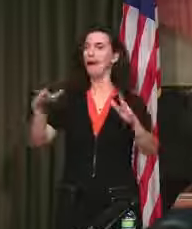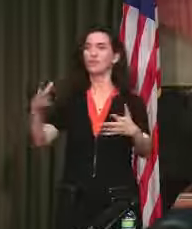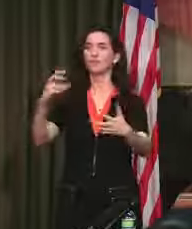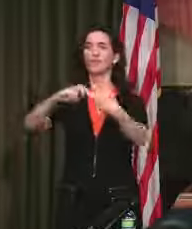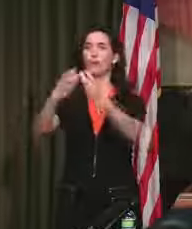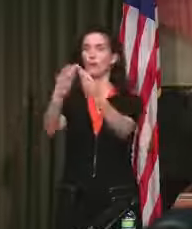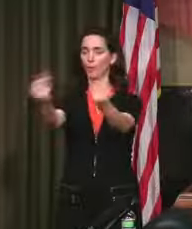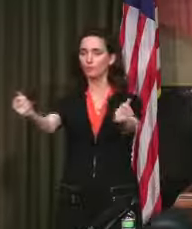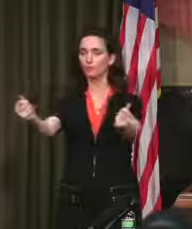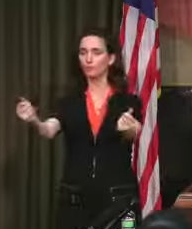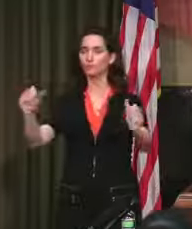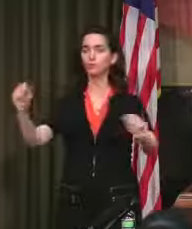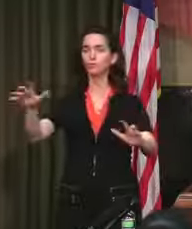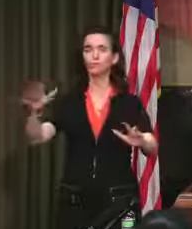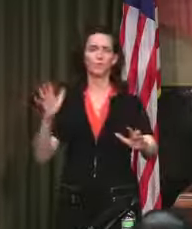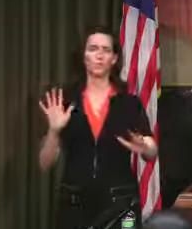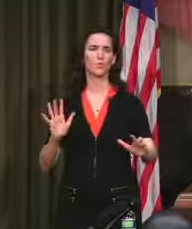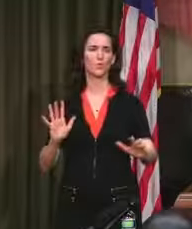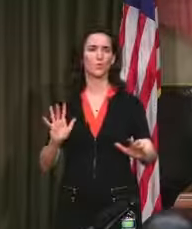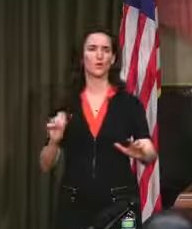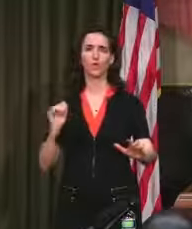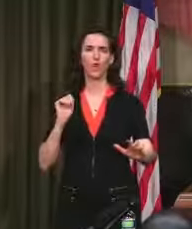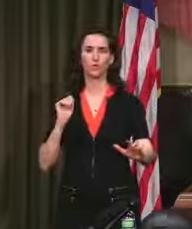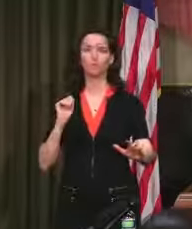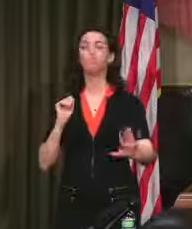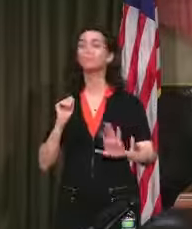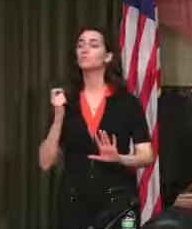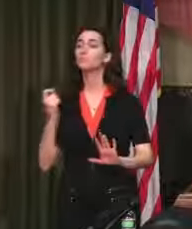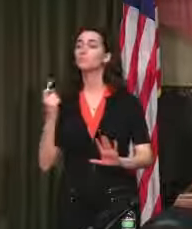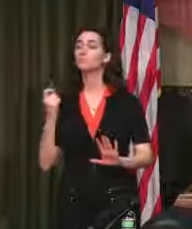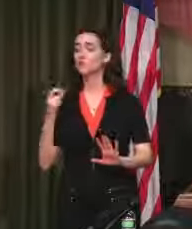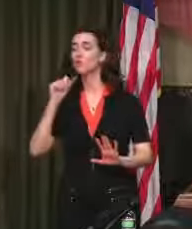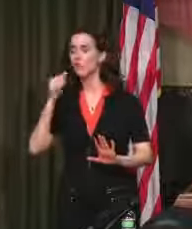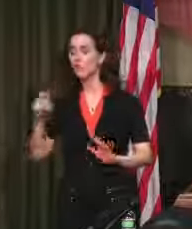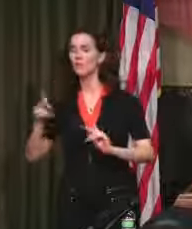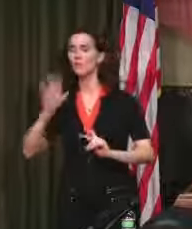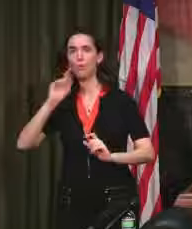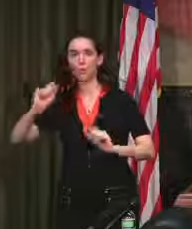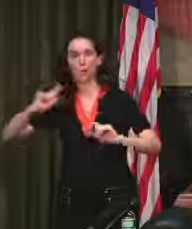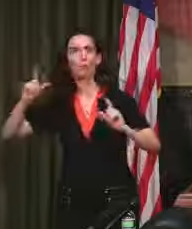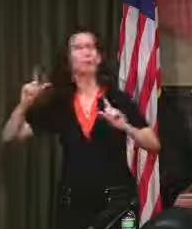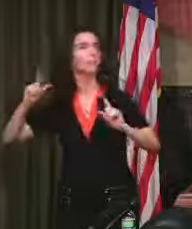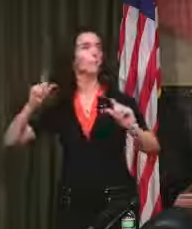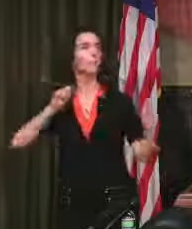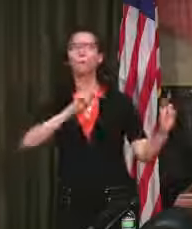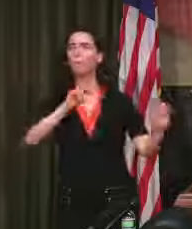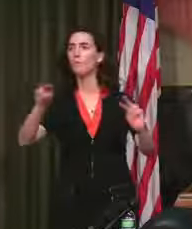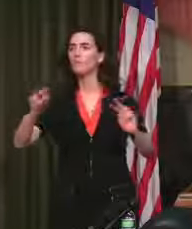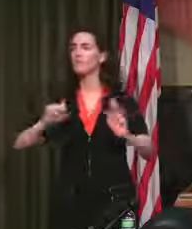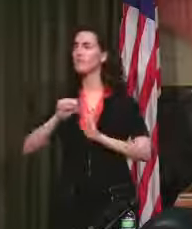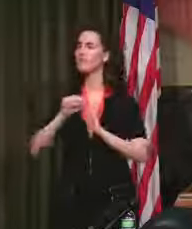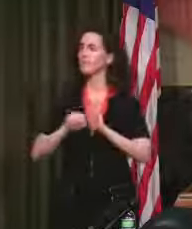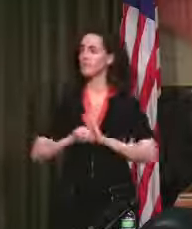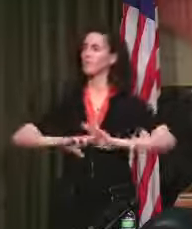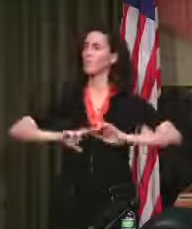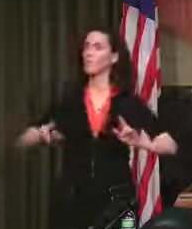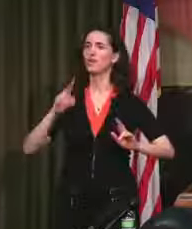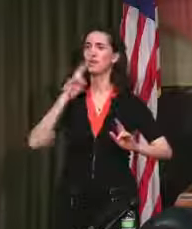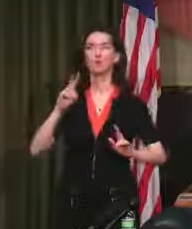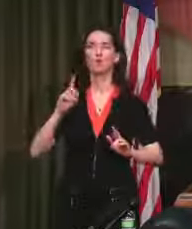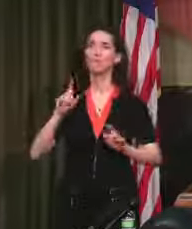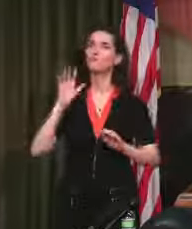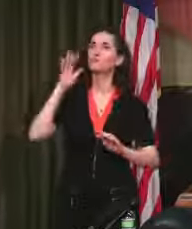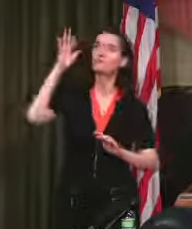go away. But they're going to wake up to a state that really is poised for tremendous long-term success.